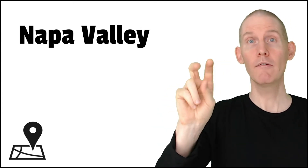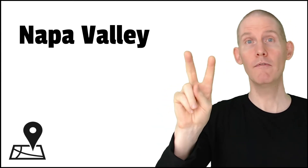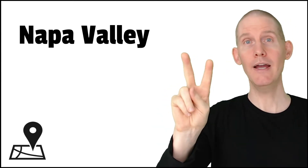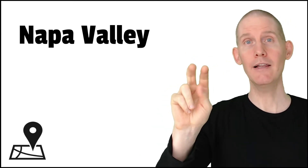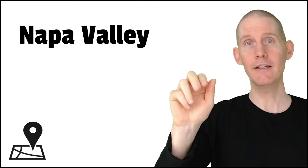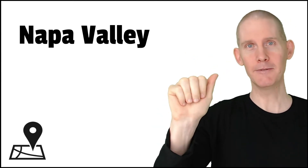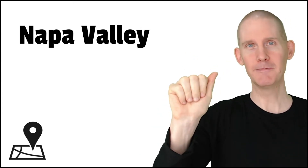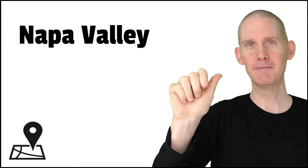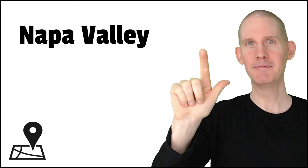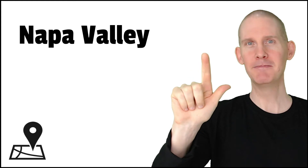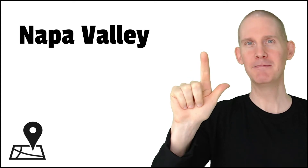Valley.